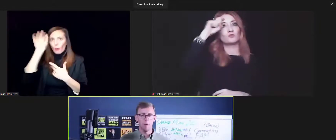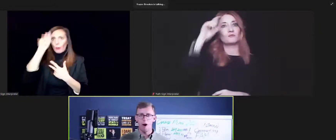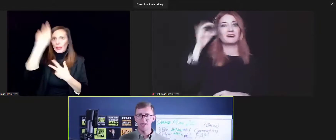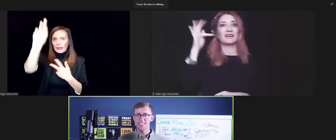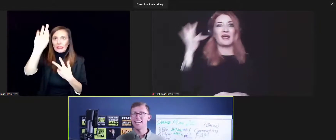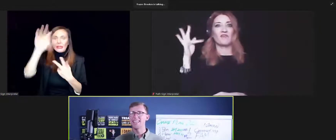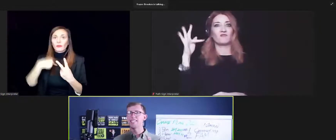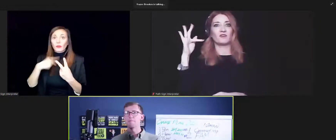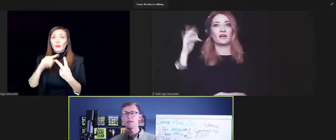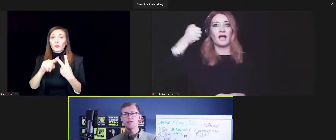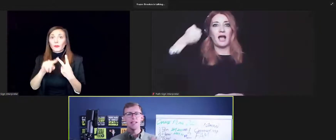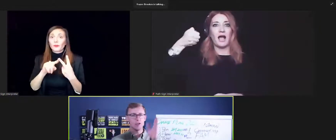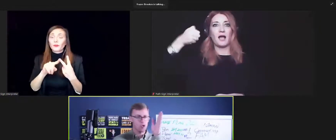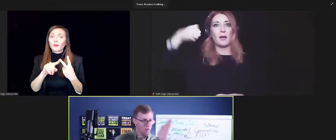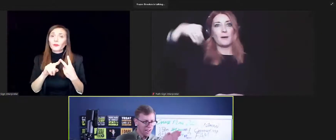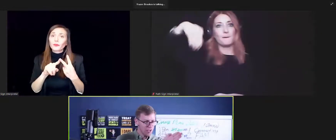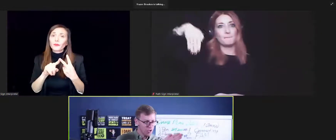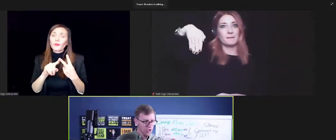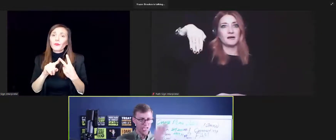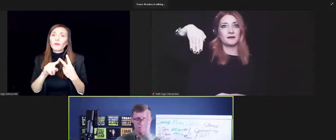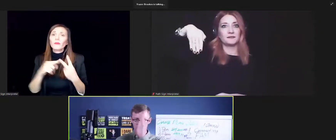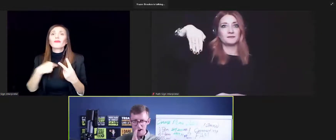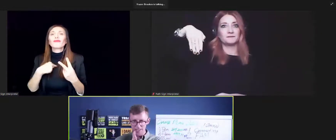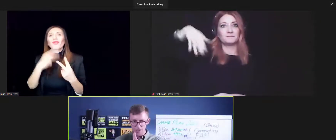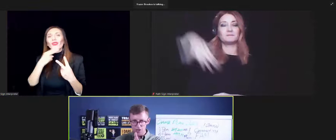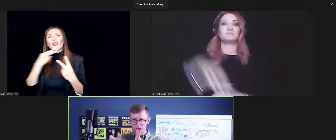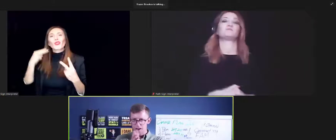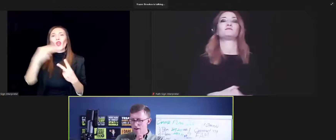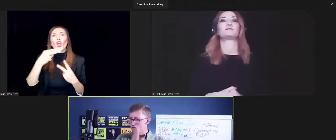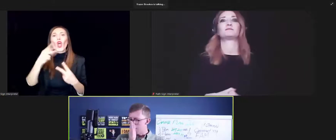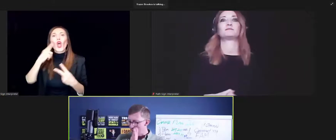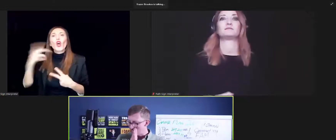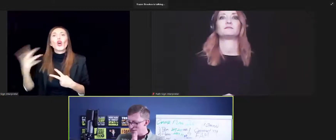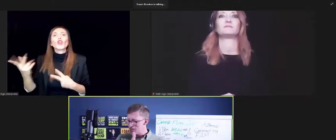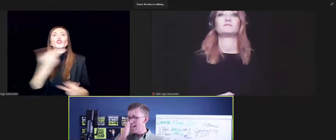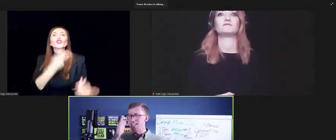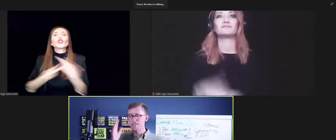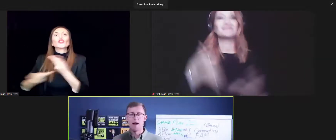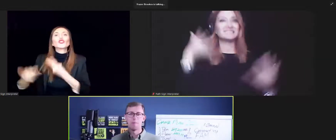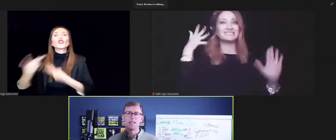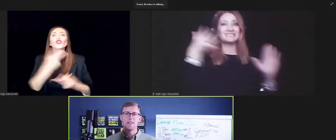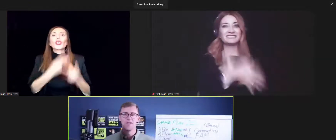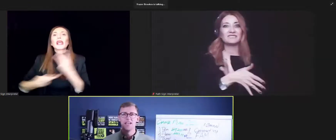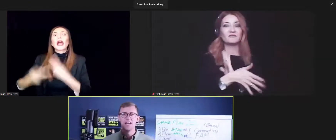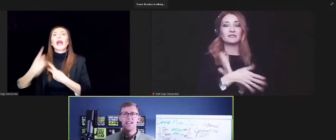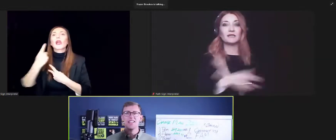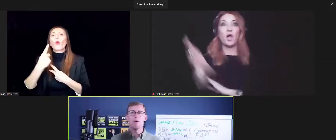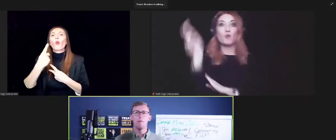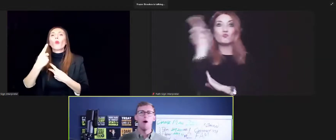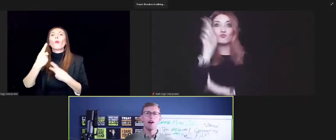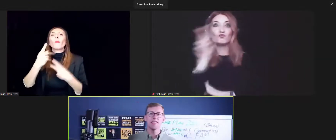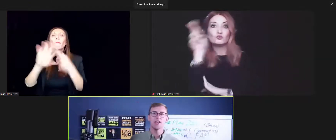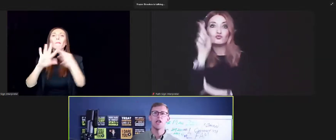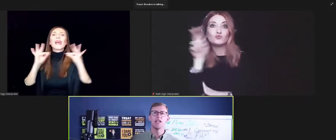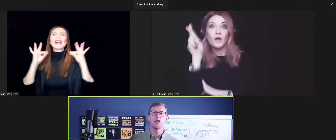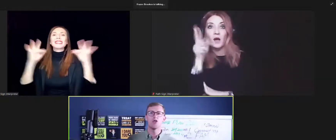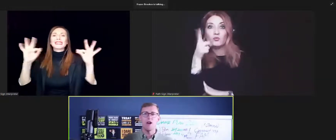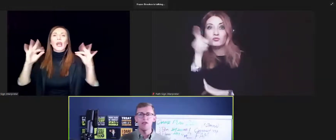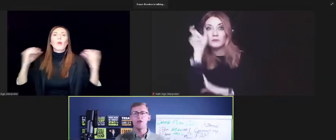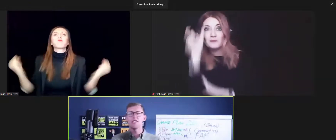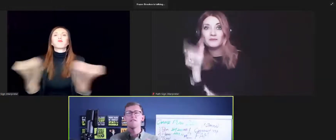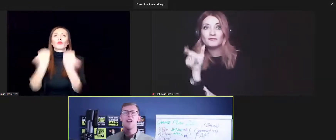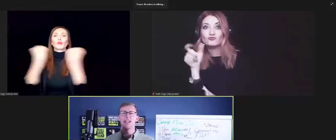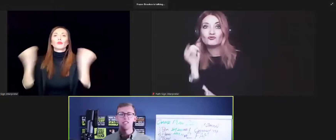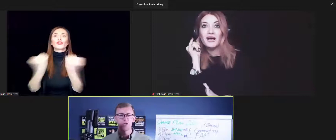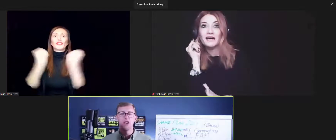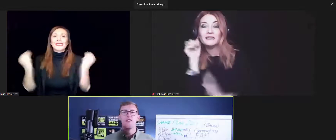network marketing is simply turning strangers into friends, friends into family. Network marketing is turning strangers